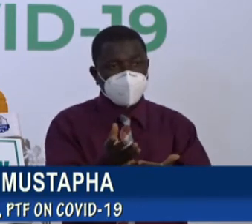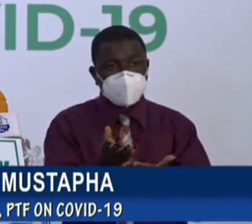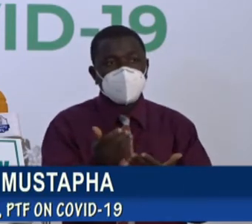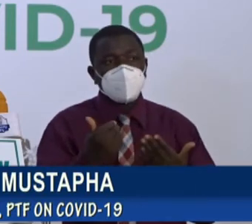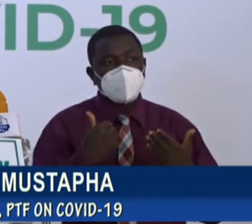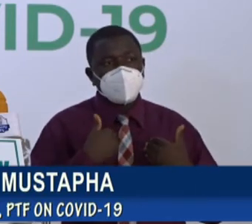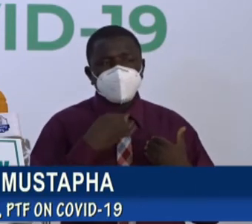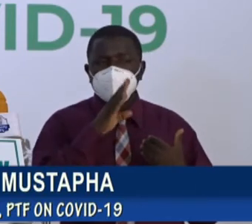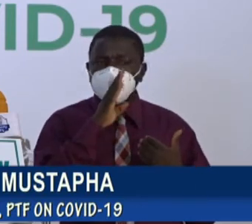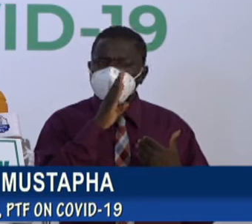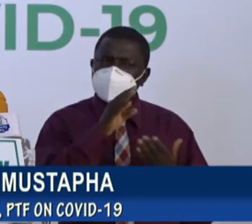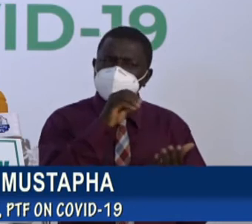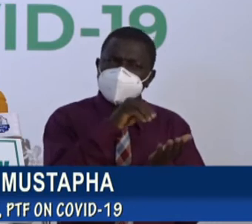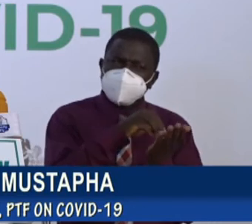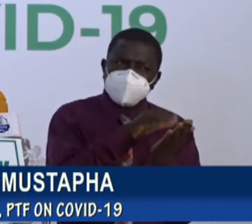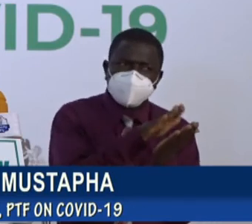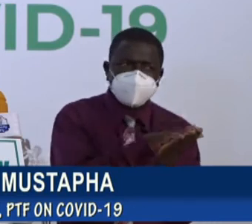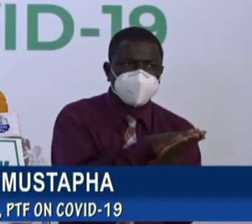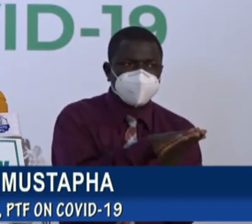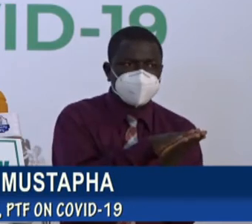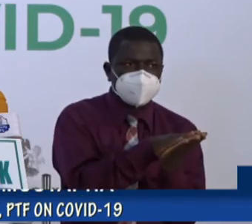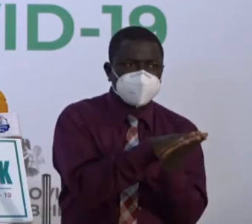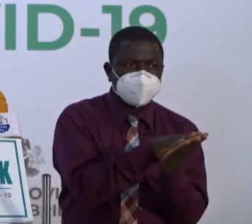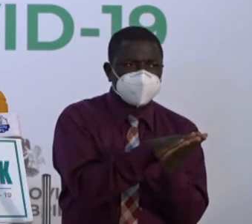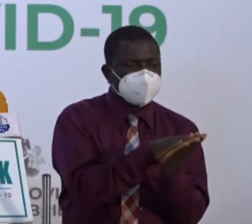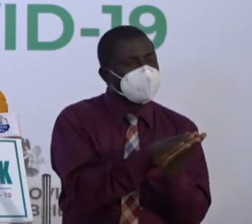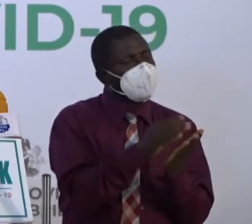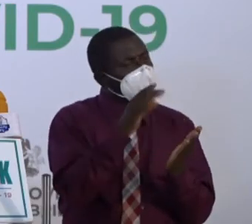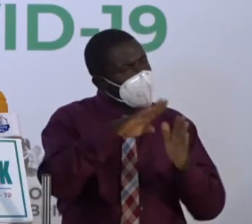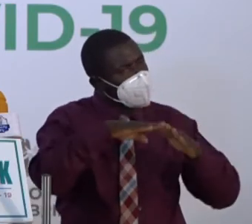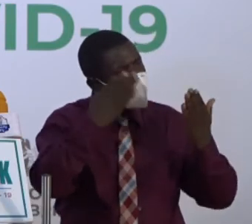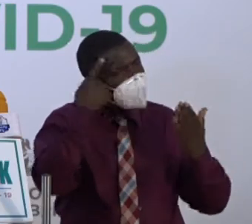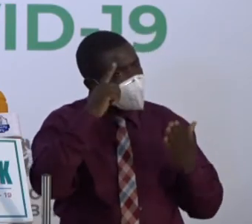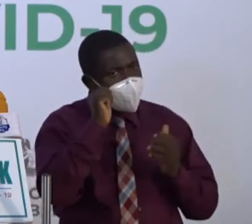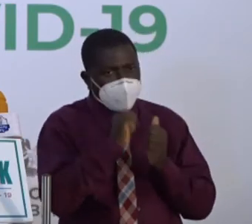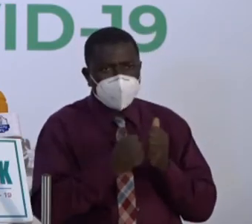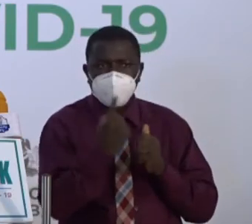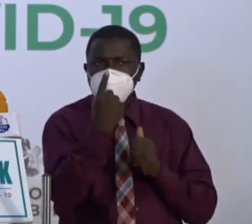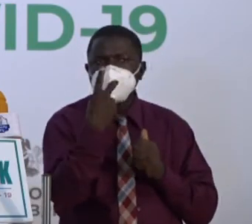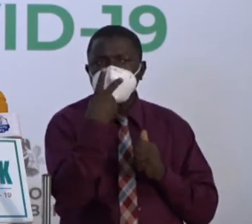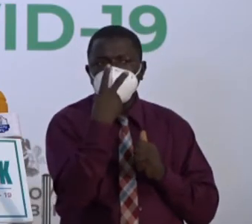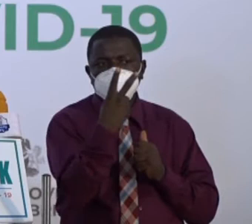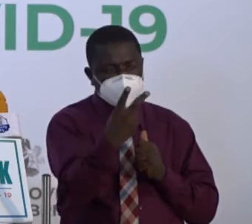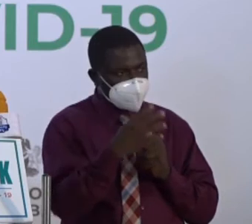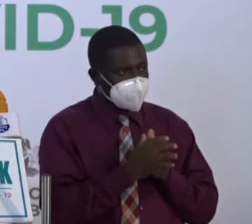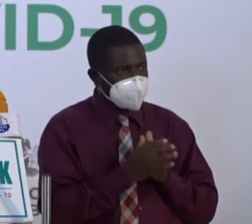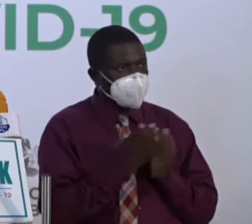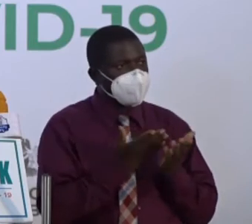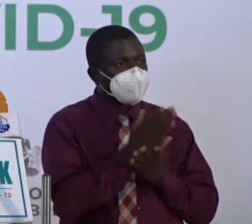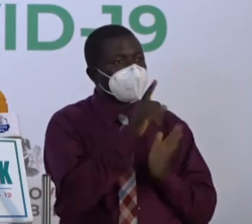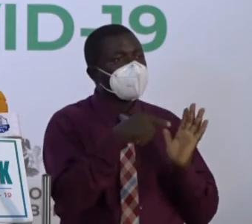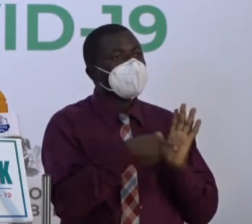documented and are now open for everyone to see through the activation of these